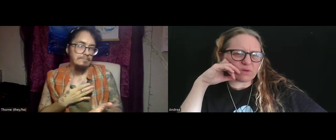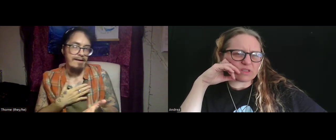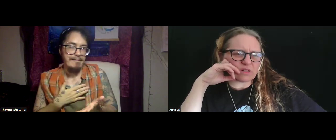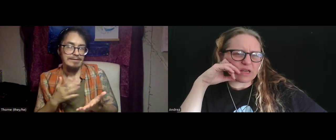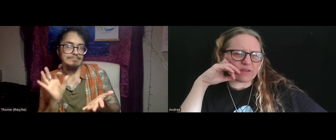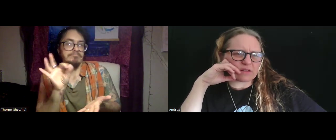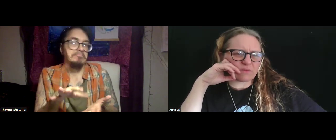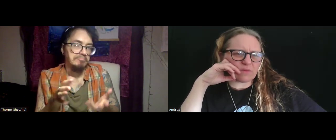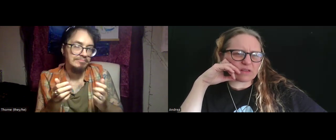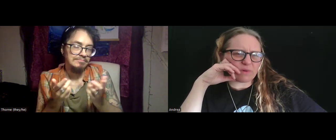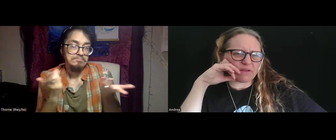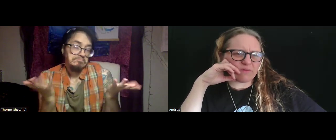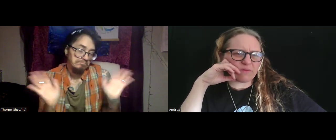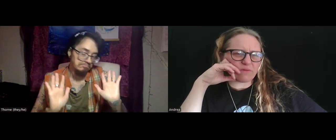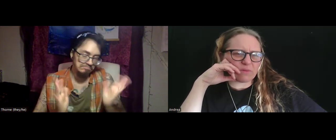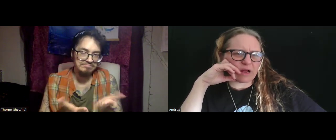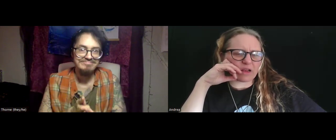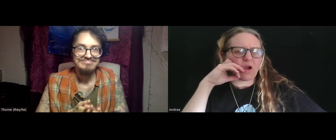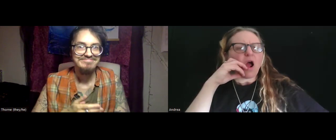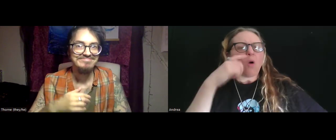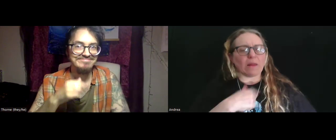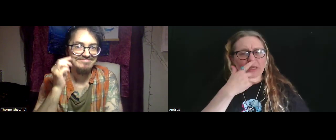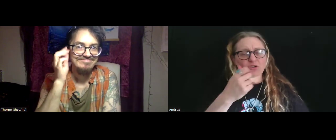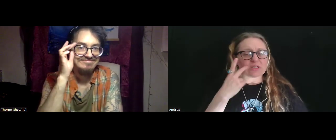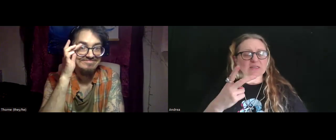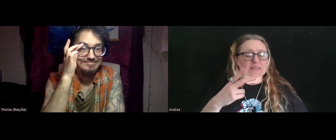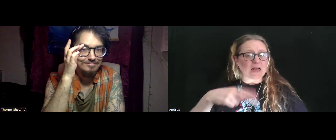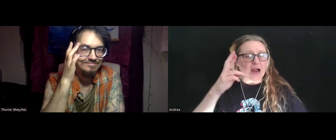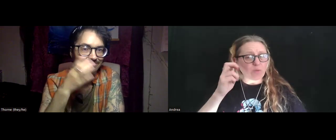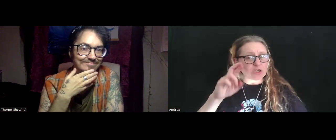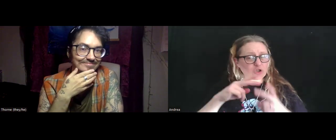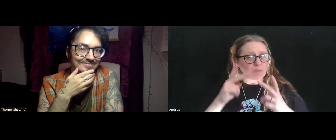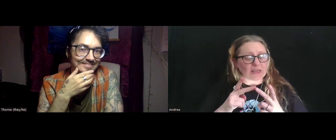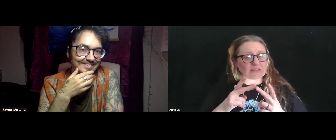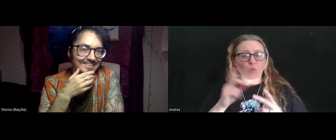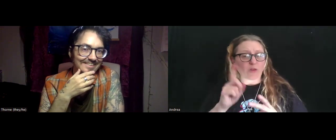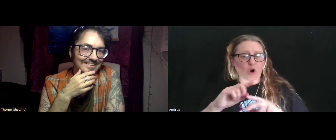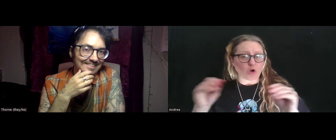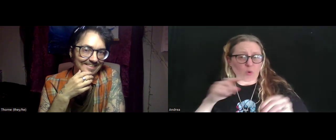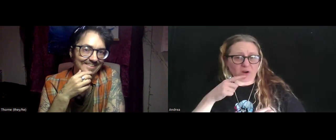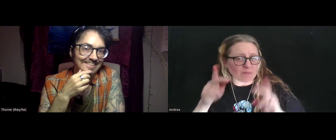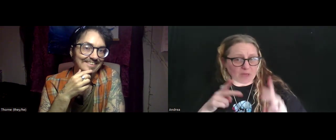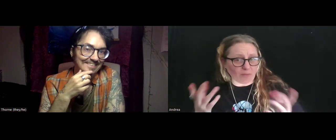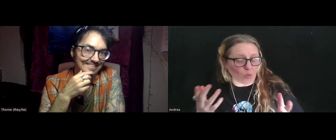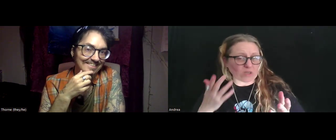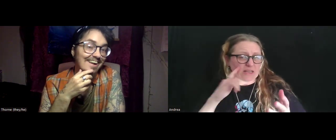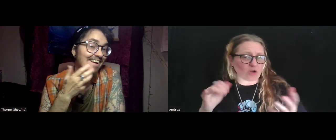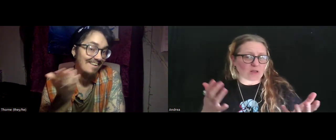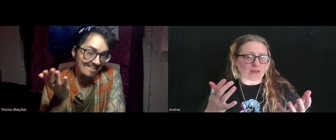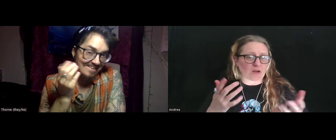situation is. Yeah, that's my feedback. Well, I'd be interested to see a high register place where there are no hearing people. What's that look like? It's